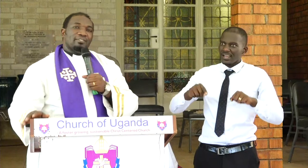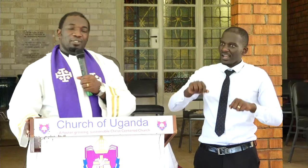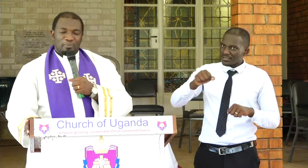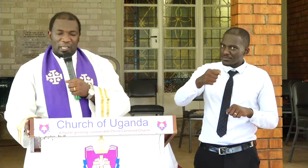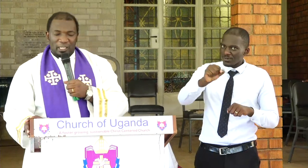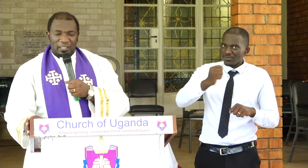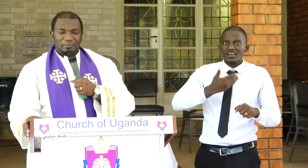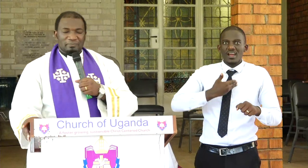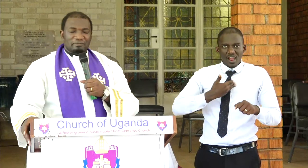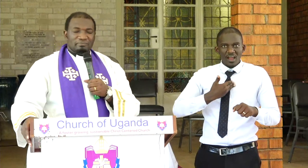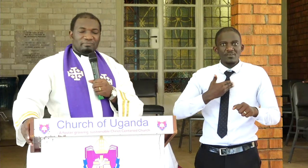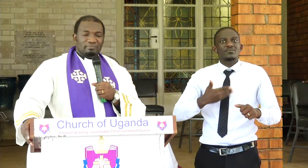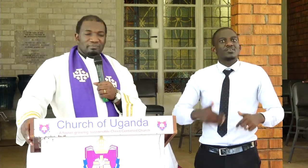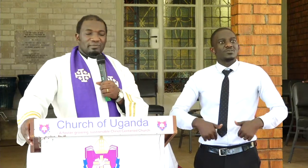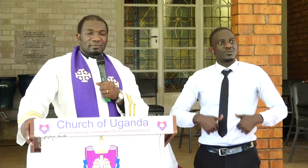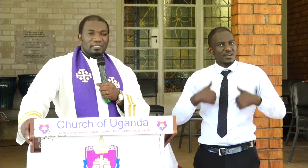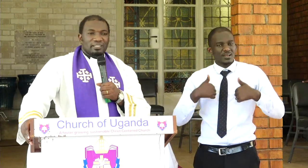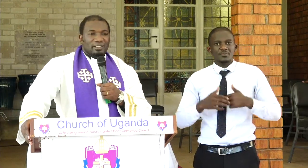and have your being.